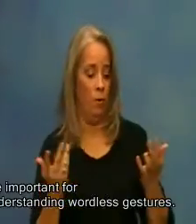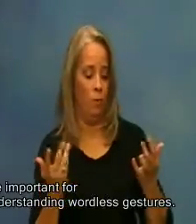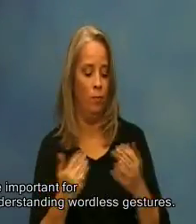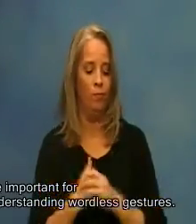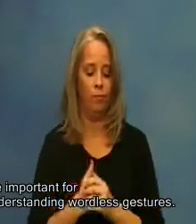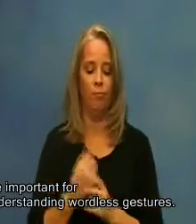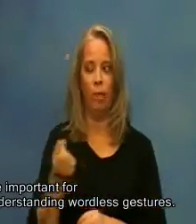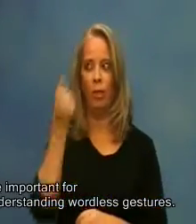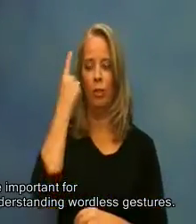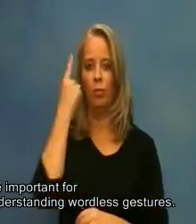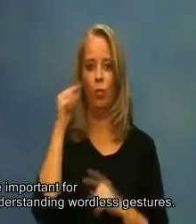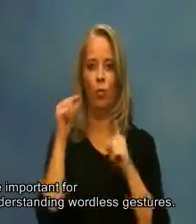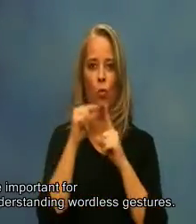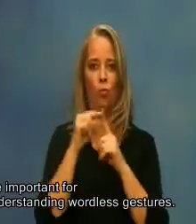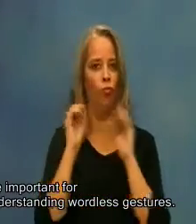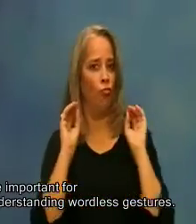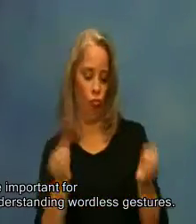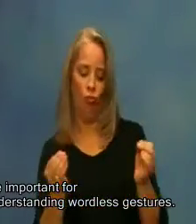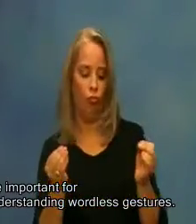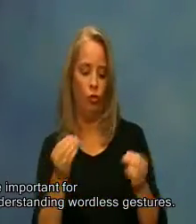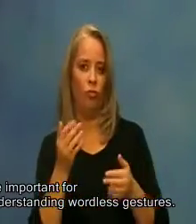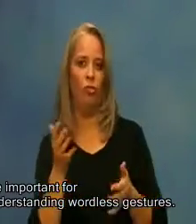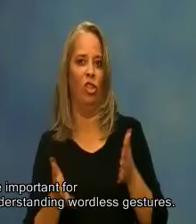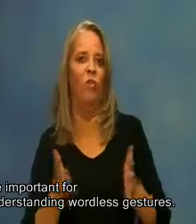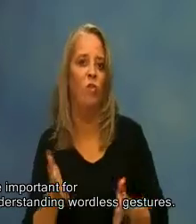are important for understanding wordless gestures.